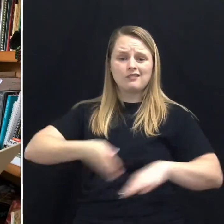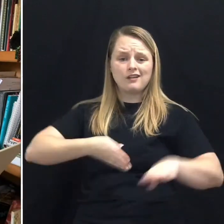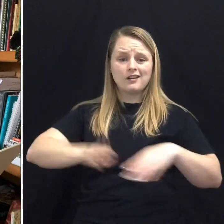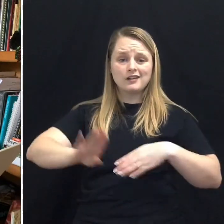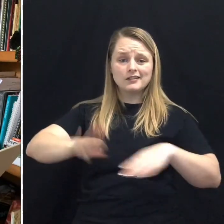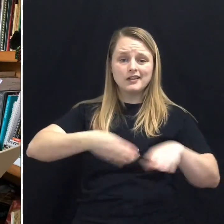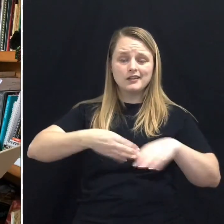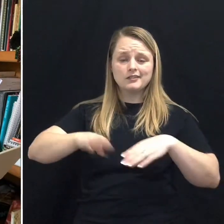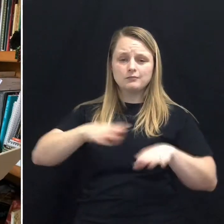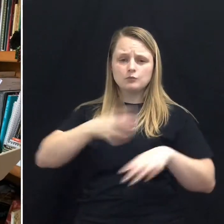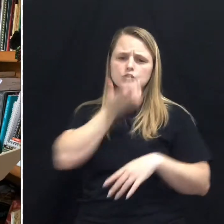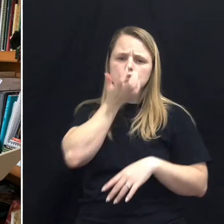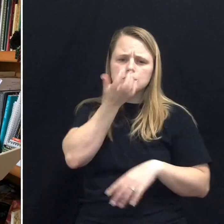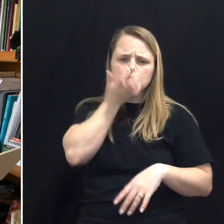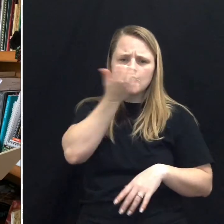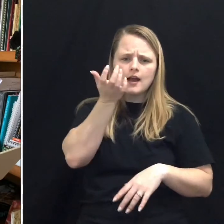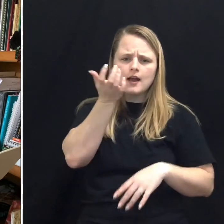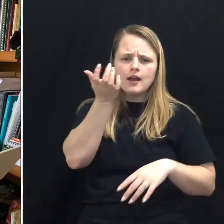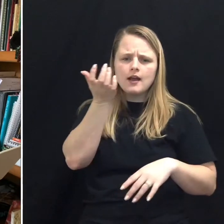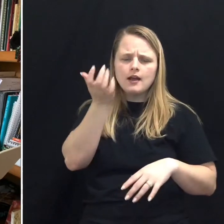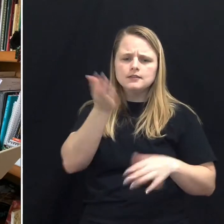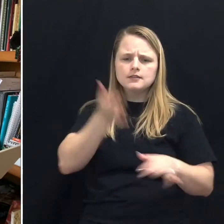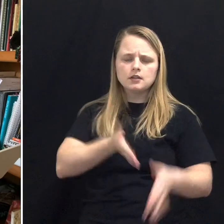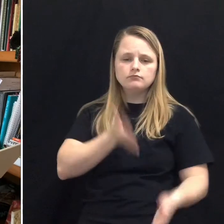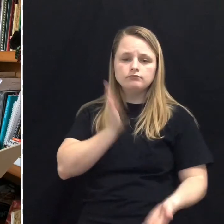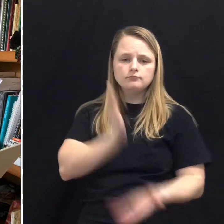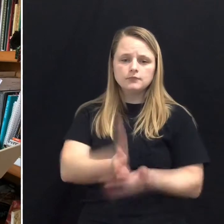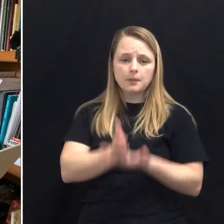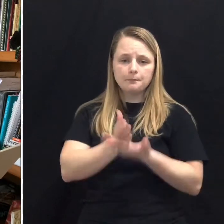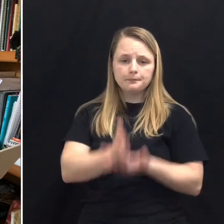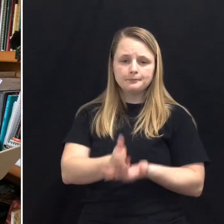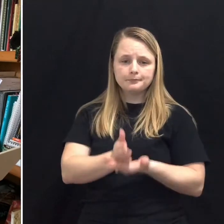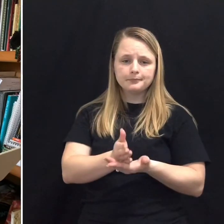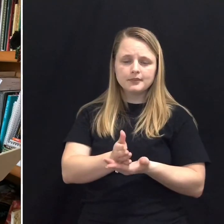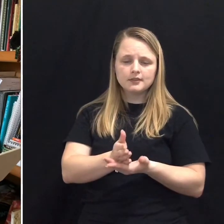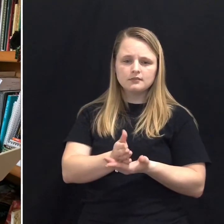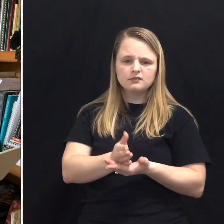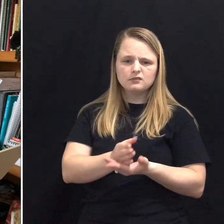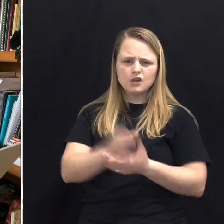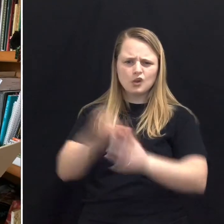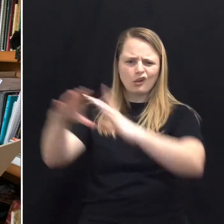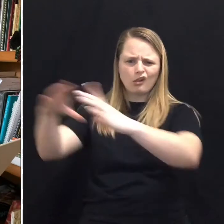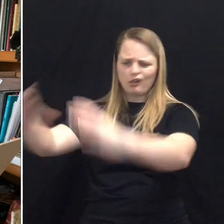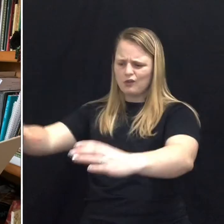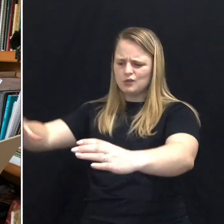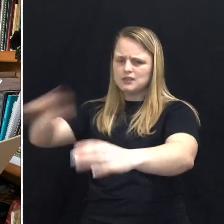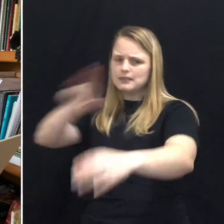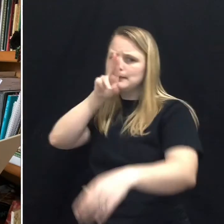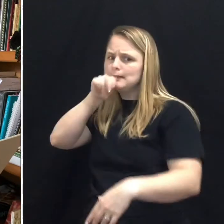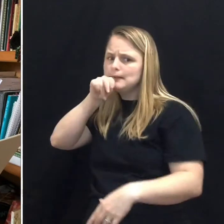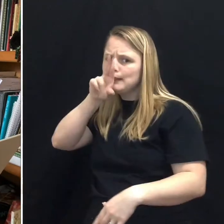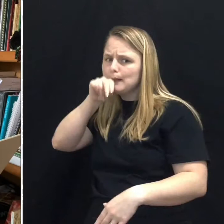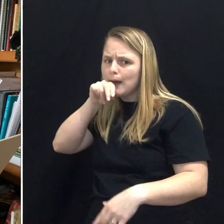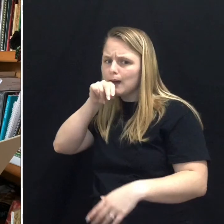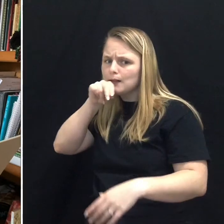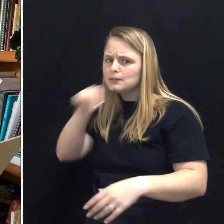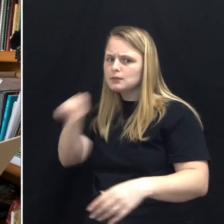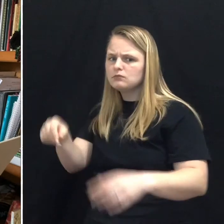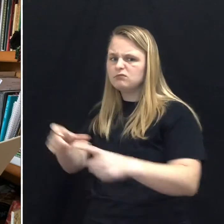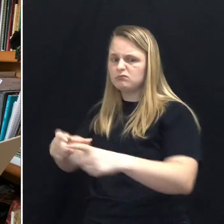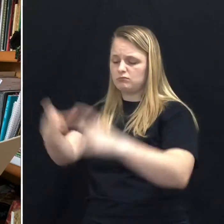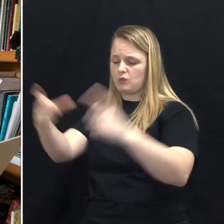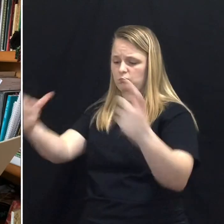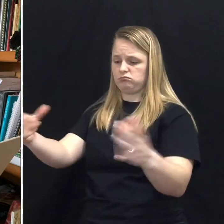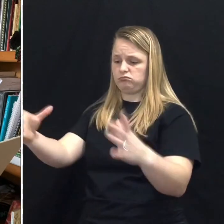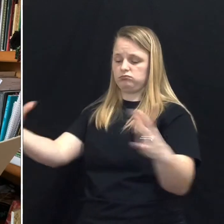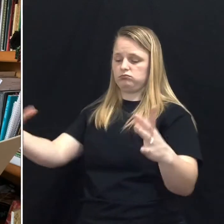They were walking across the lawn when suddenly Gasazi stopped by a gathering of ducks. He began to speak in a voice that was